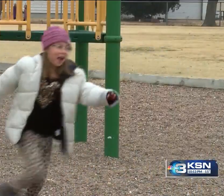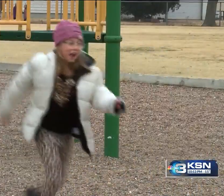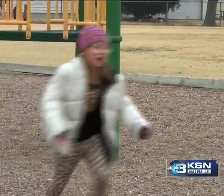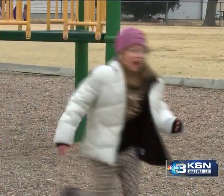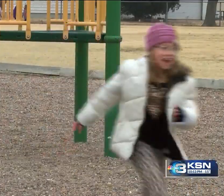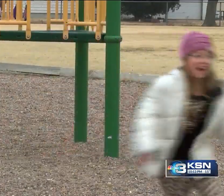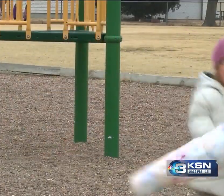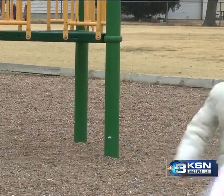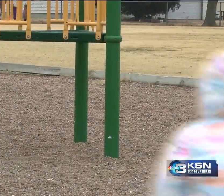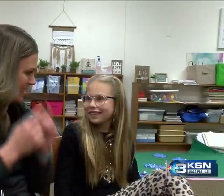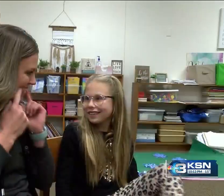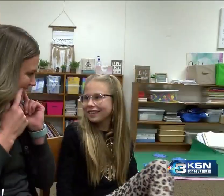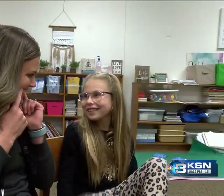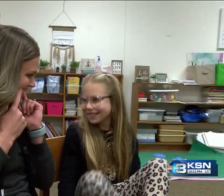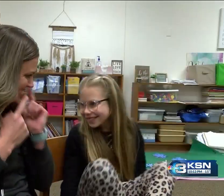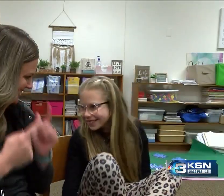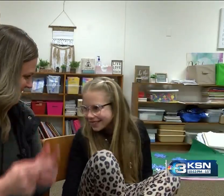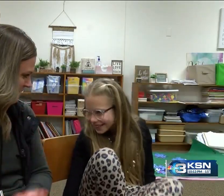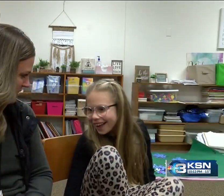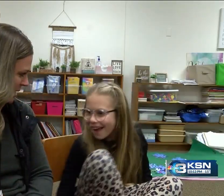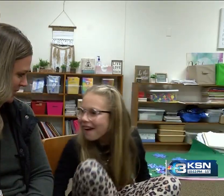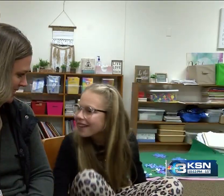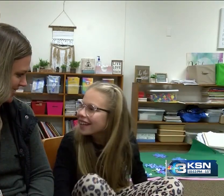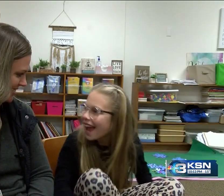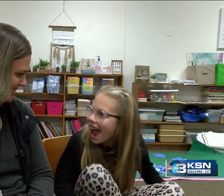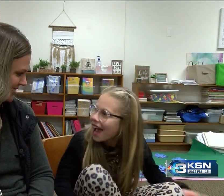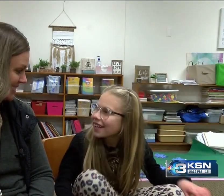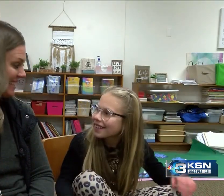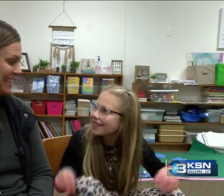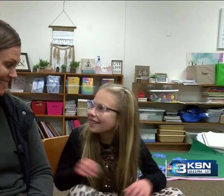Does it make you happy? Does it make you happy? Yeah. Yeah?